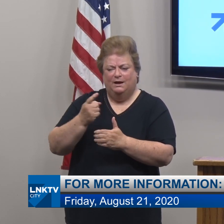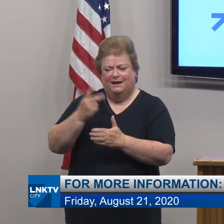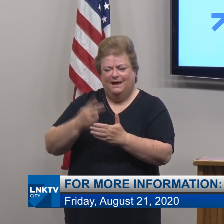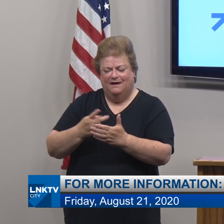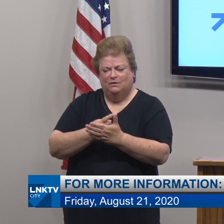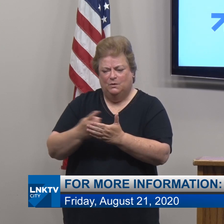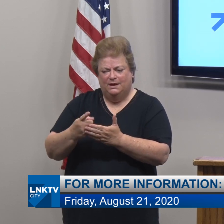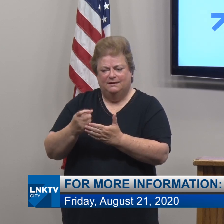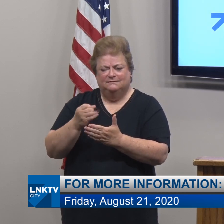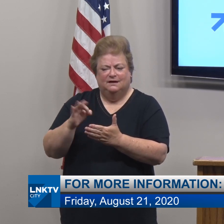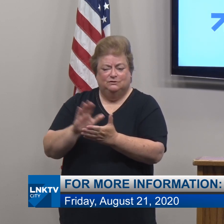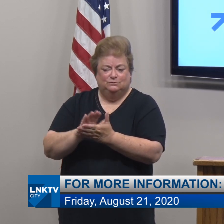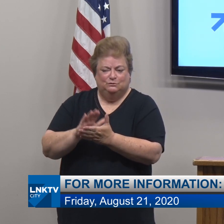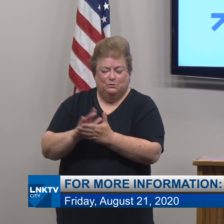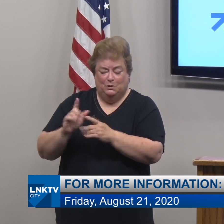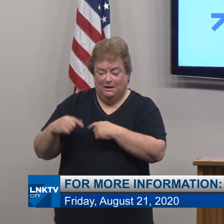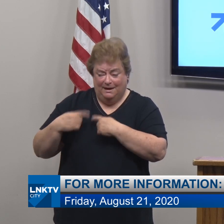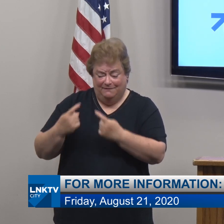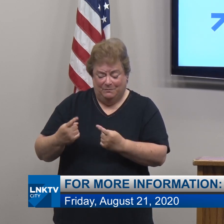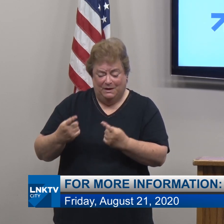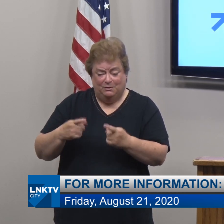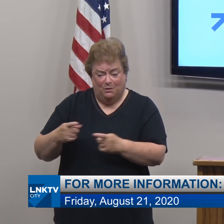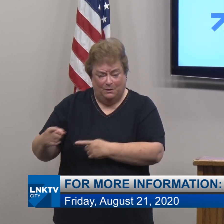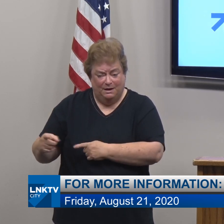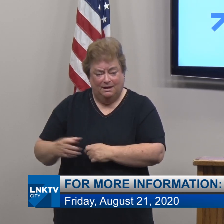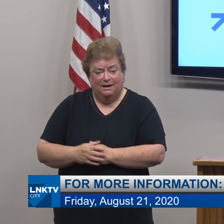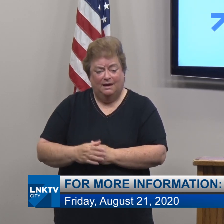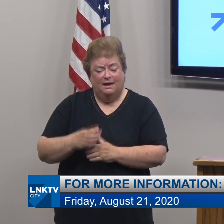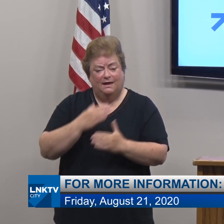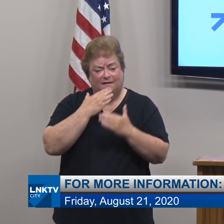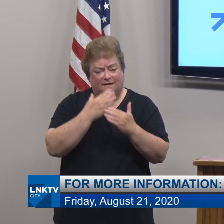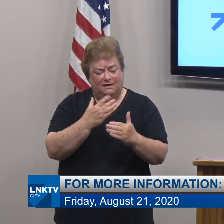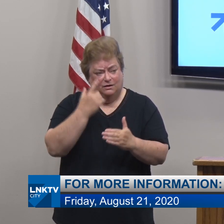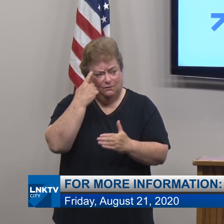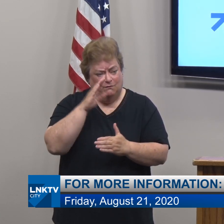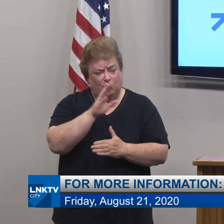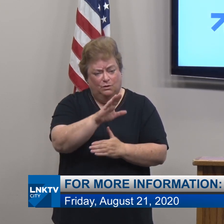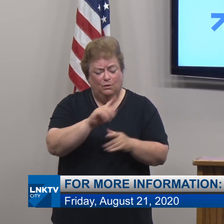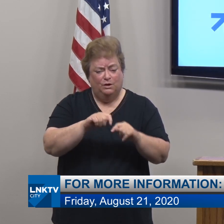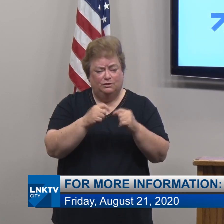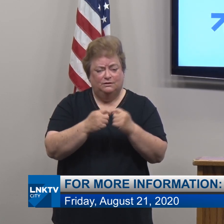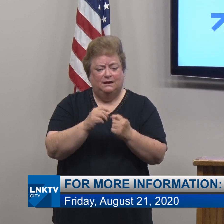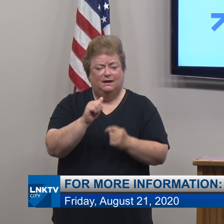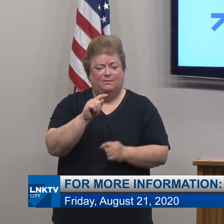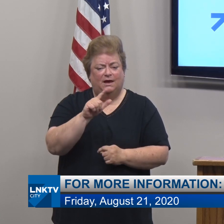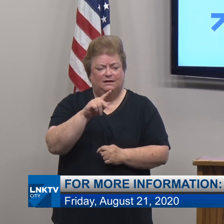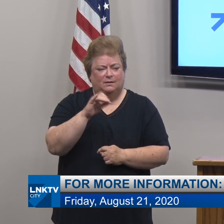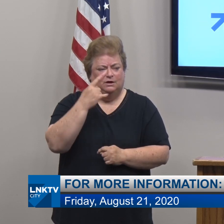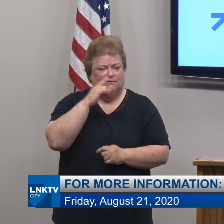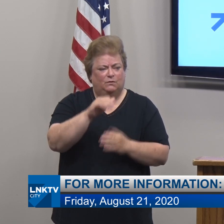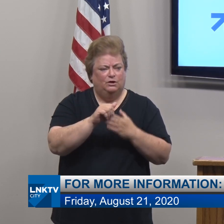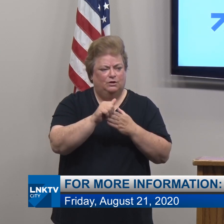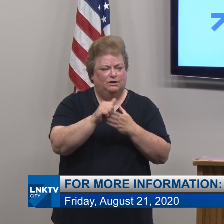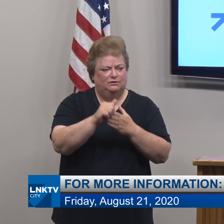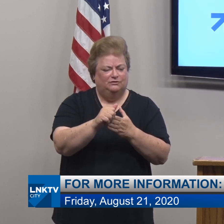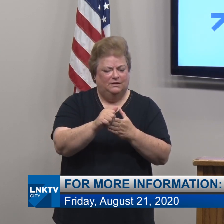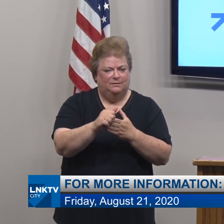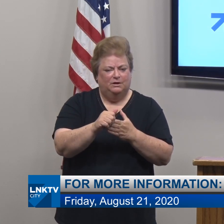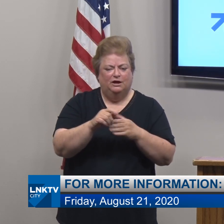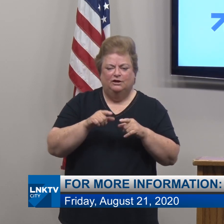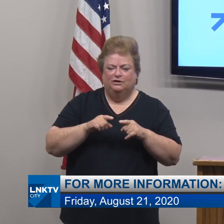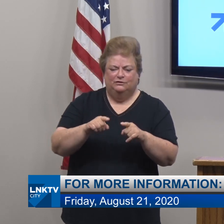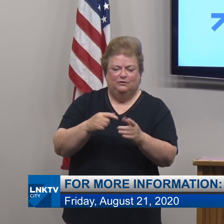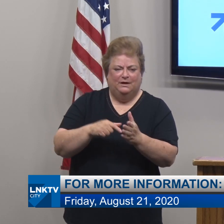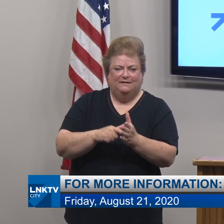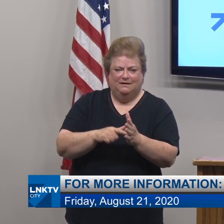is going and the steps moving forward. Dr. Joel, thank you to you and your team at LPS for your leadership in these